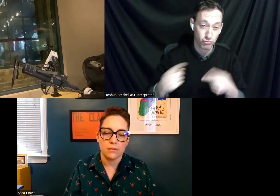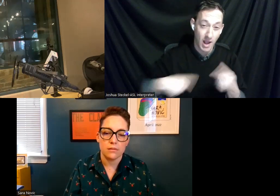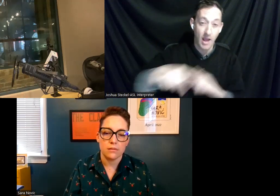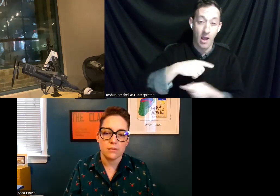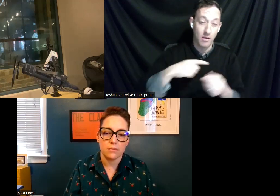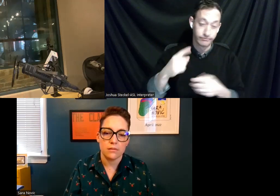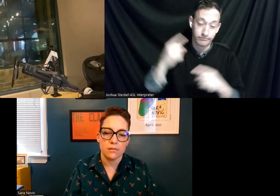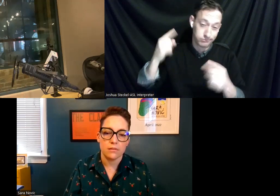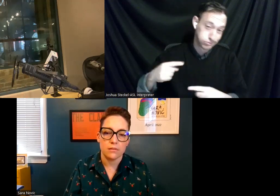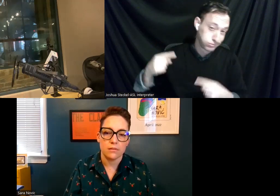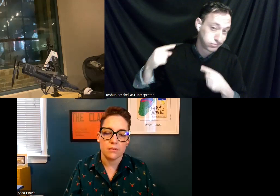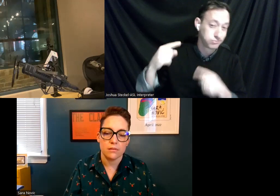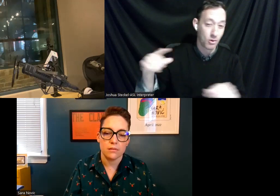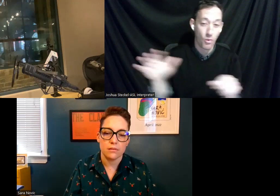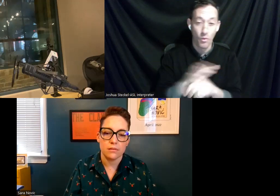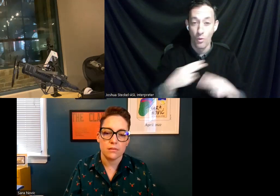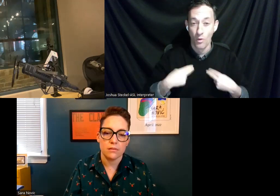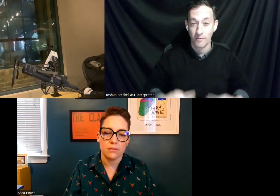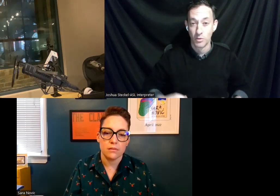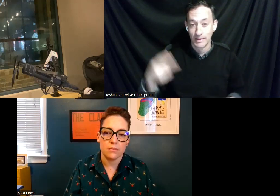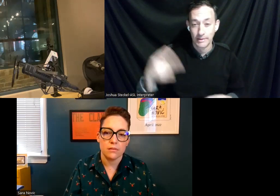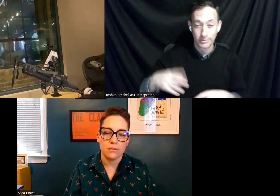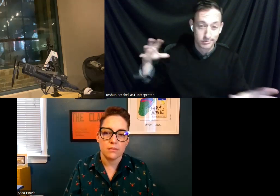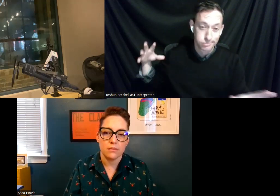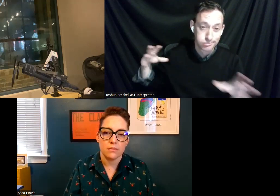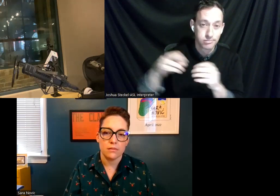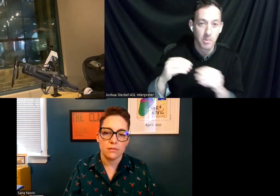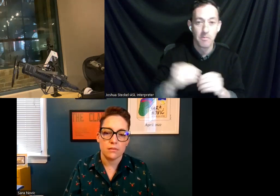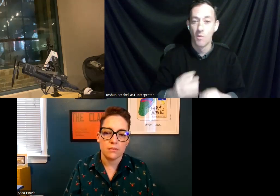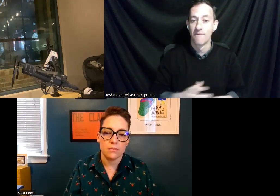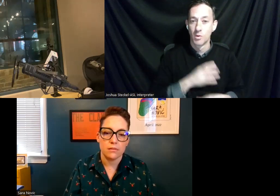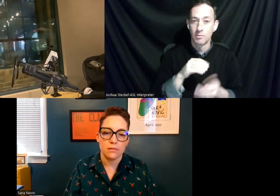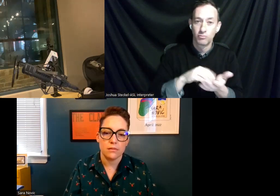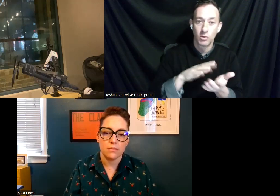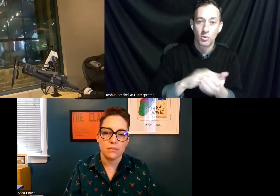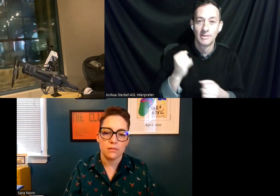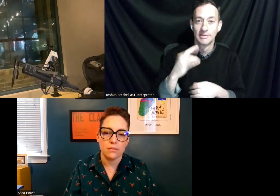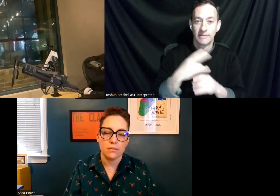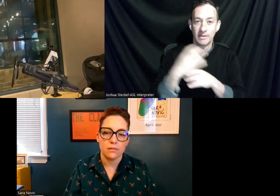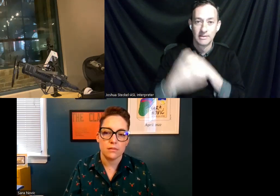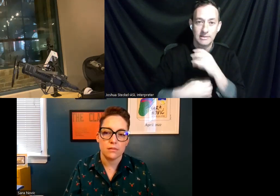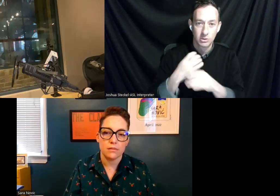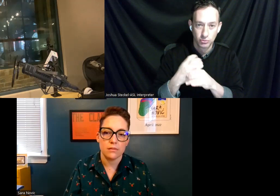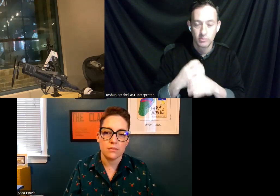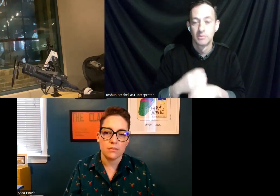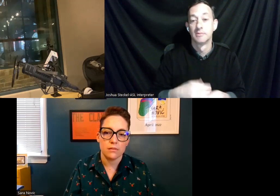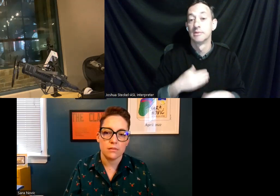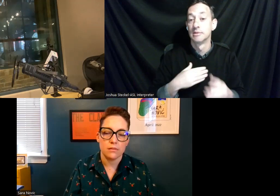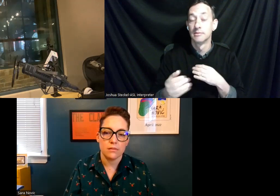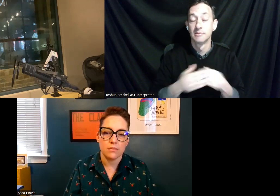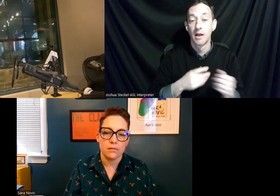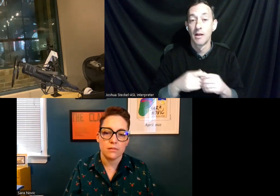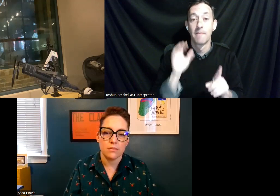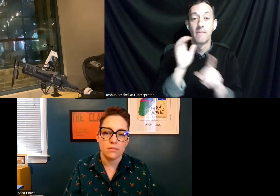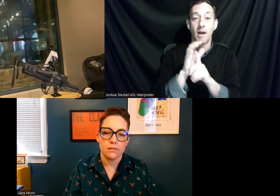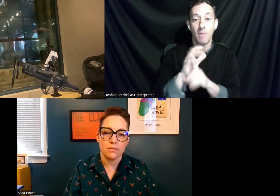the entirety of human history, but was more formally recorded in the 17th century. Despite a popular myth, there is not